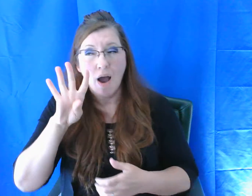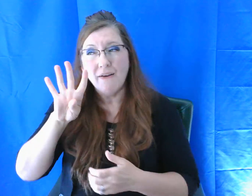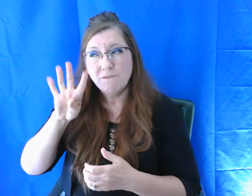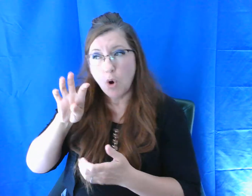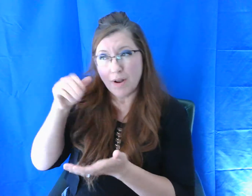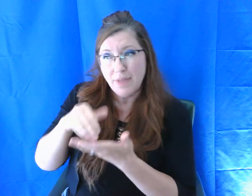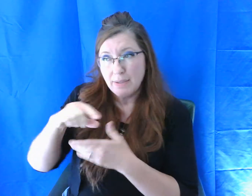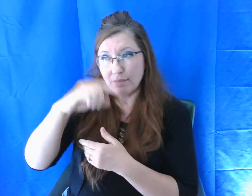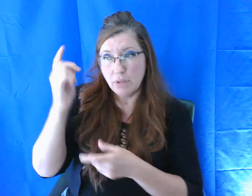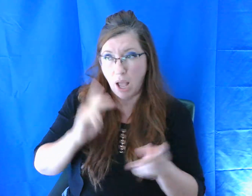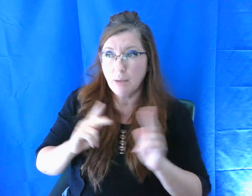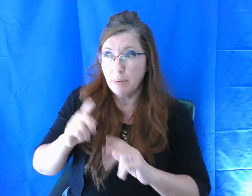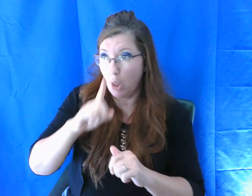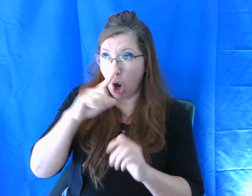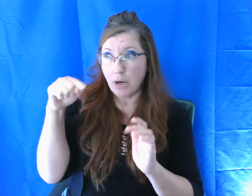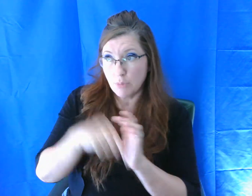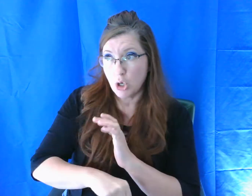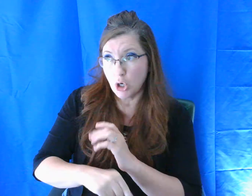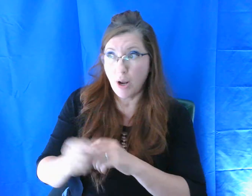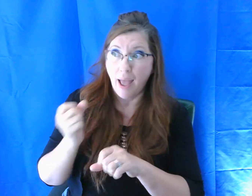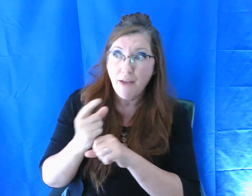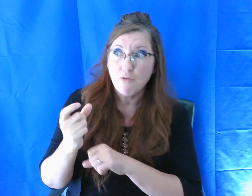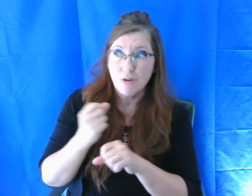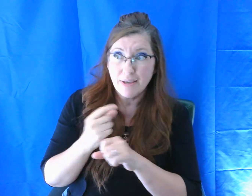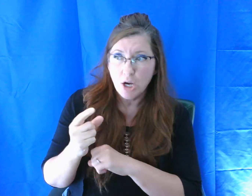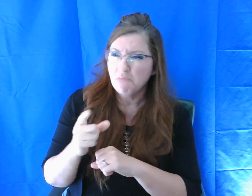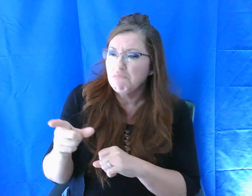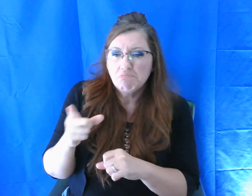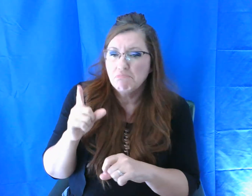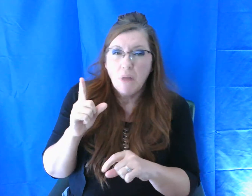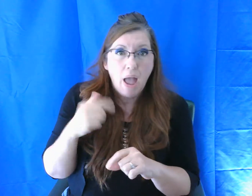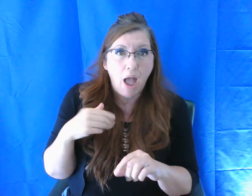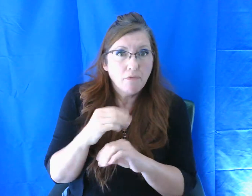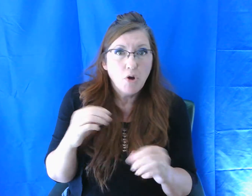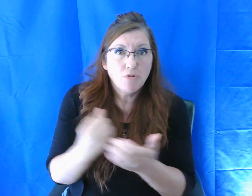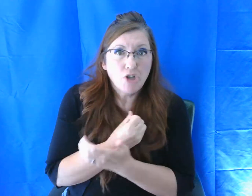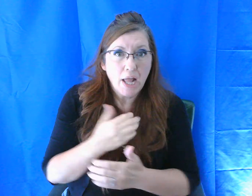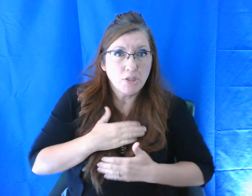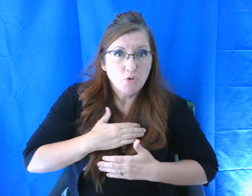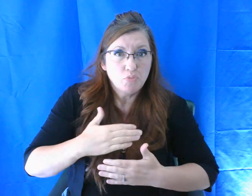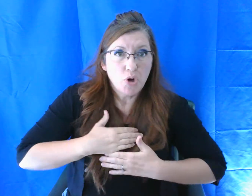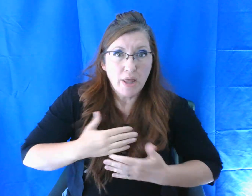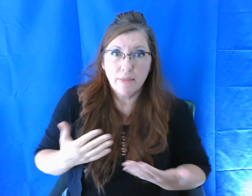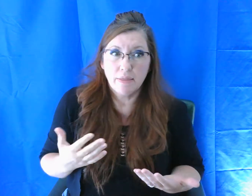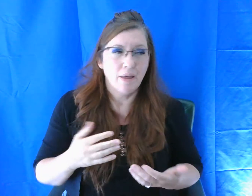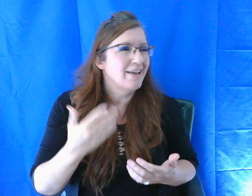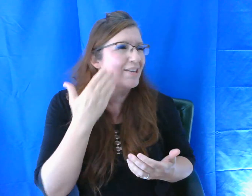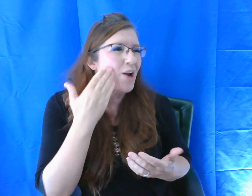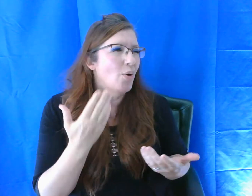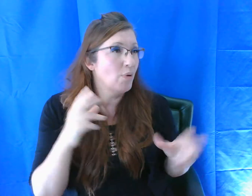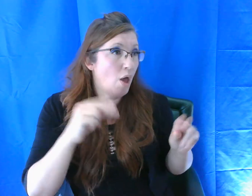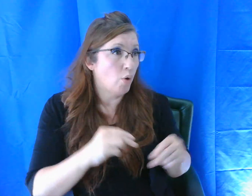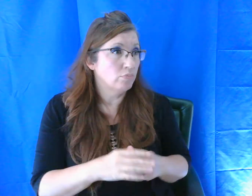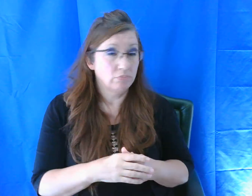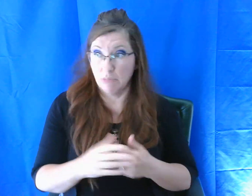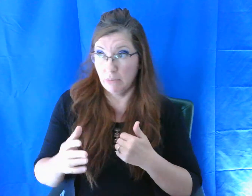black people are murdered every year, don't even get a chance to breathe? No. It doesn't bother you. It does